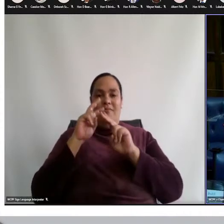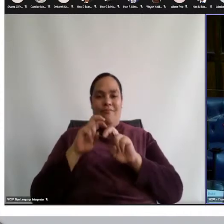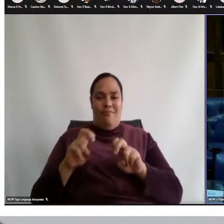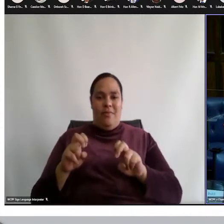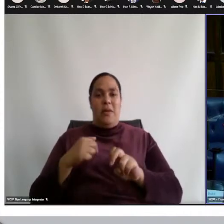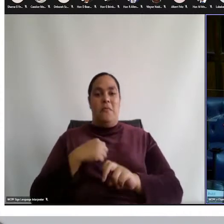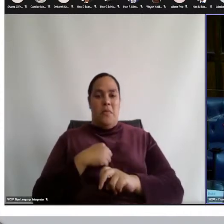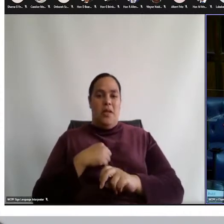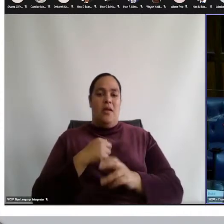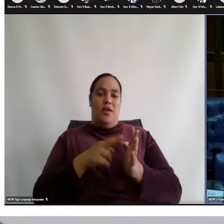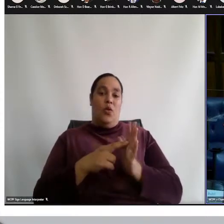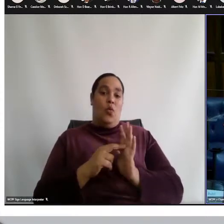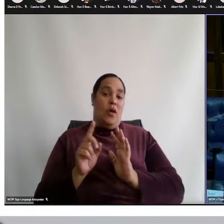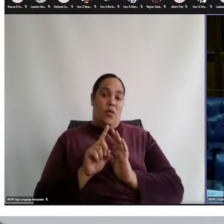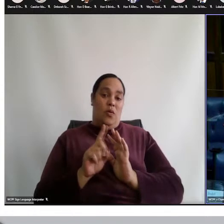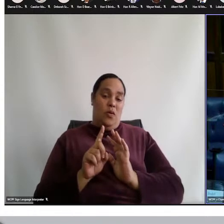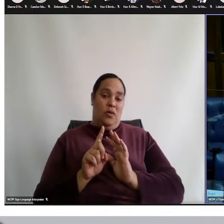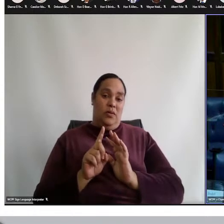am required,